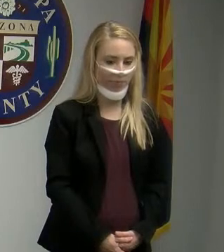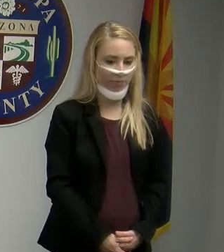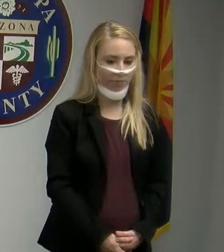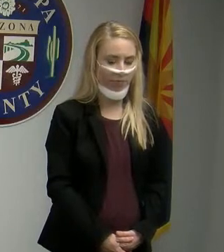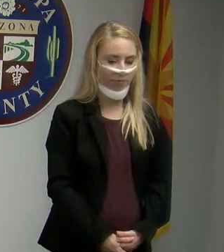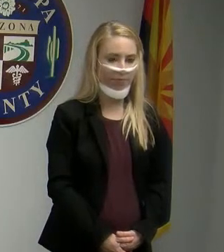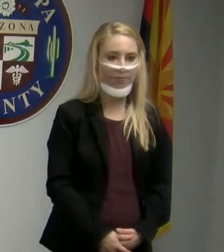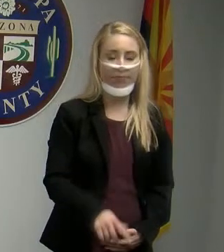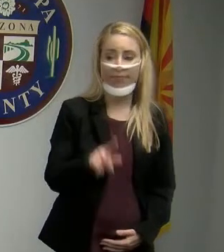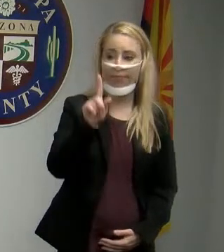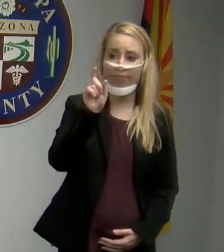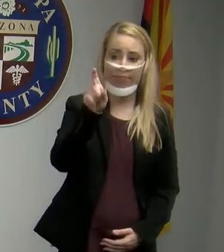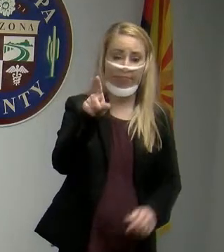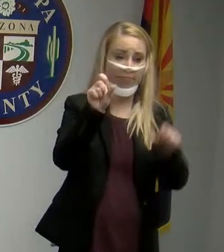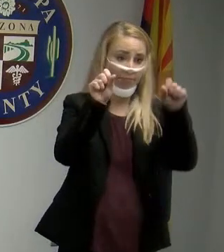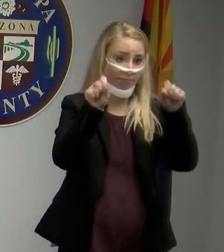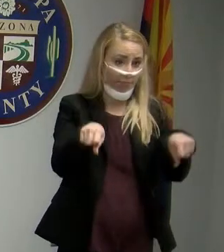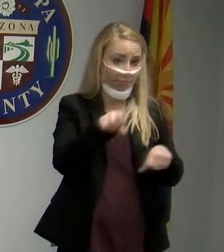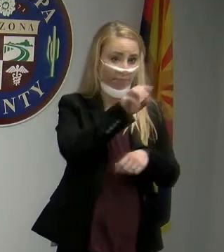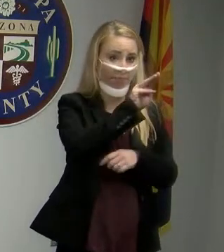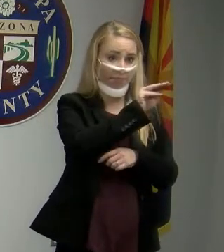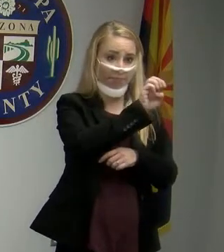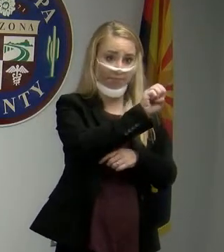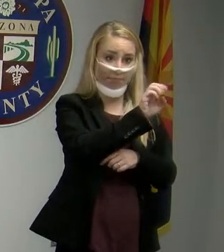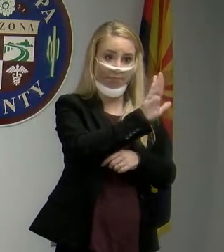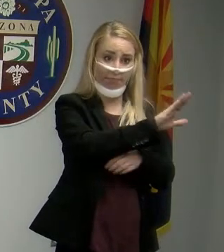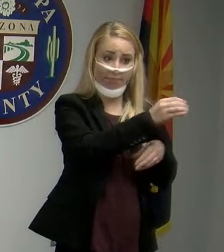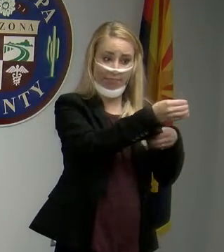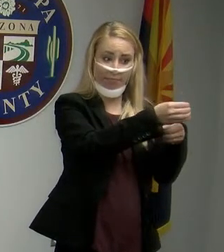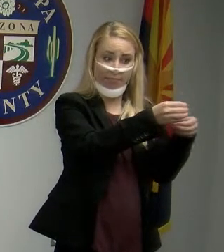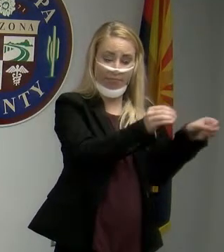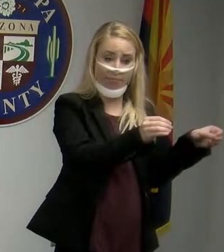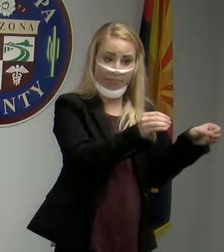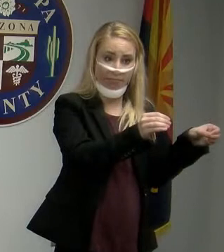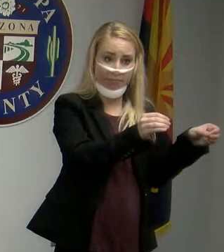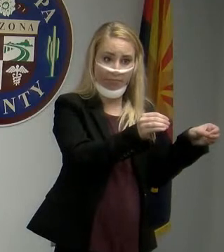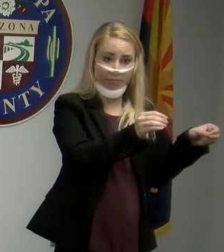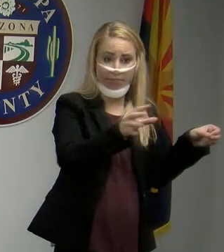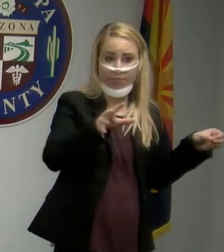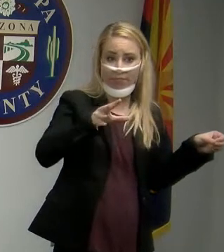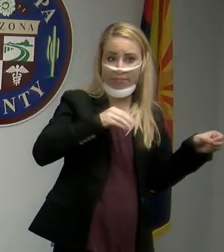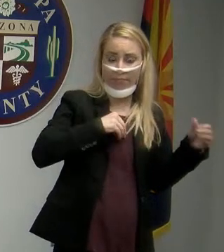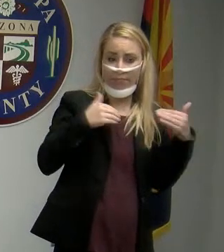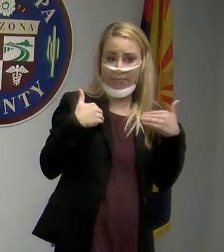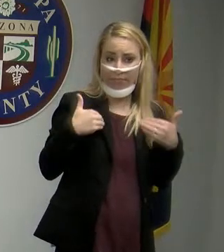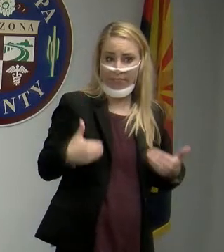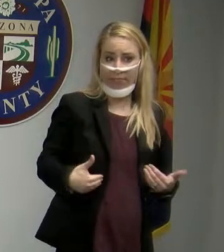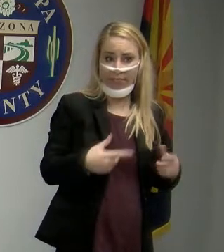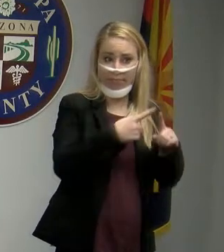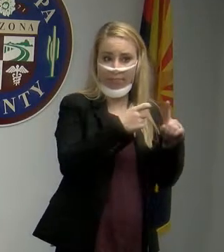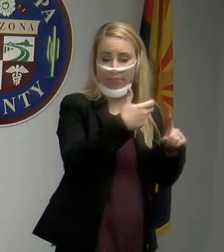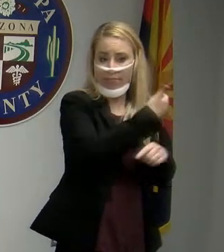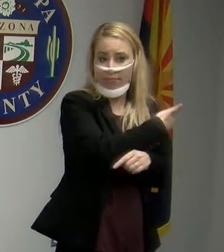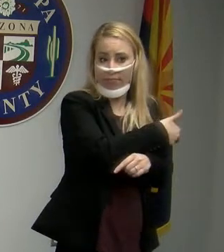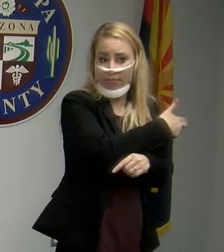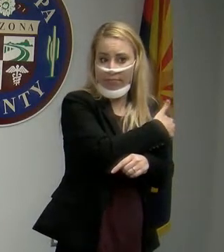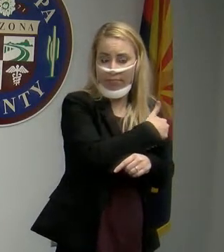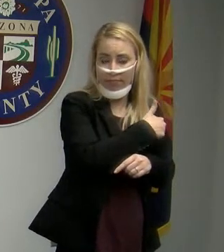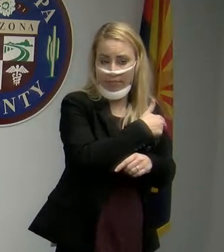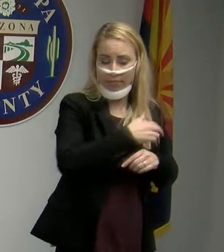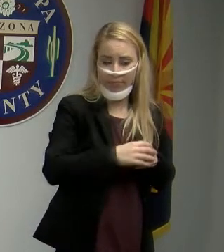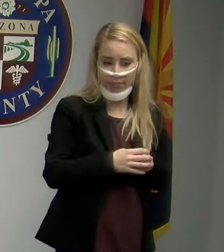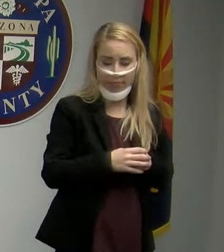Can the medical examiner's office accept bodies from hospitals if after